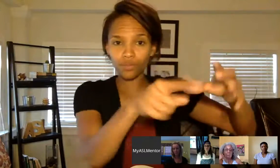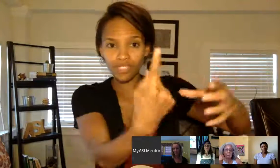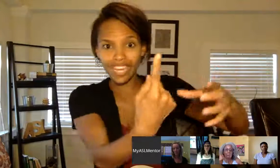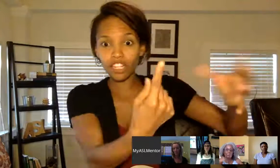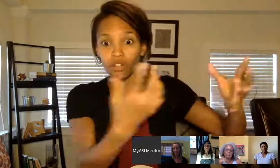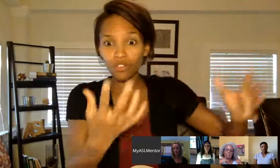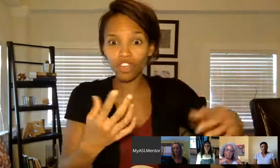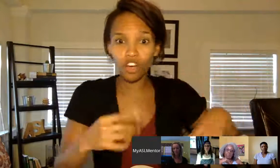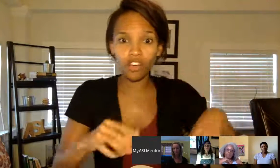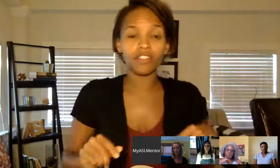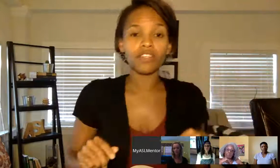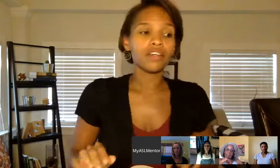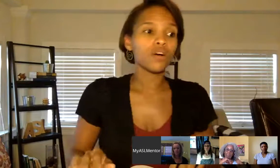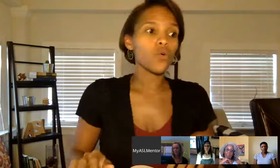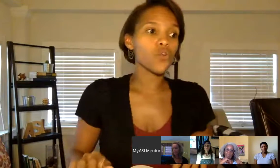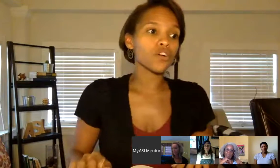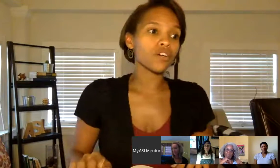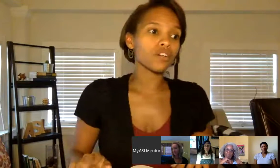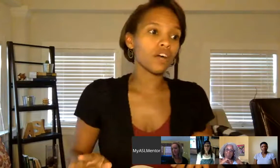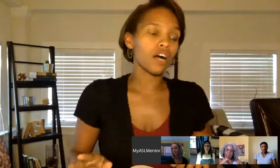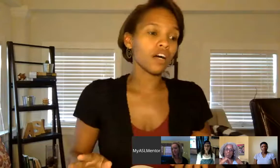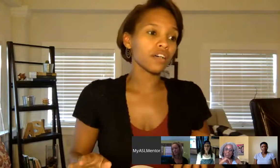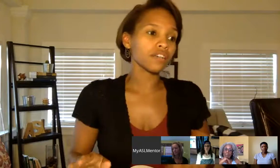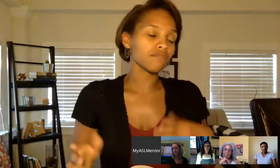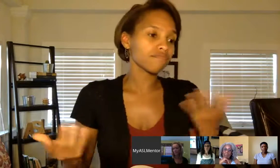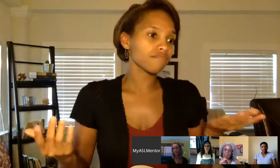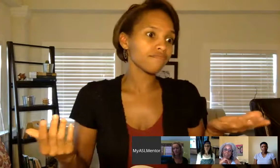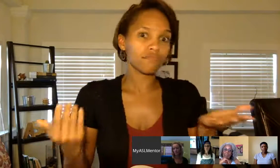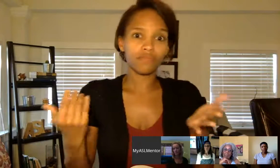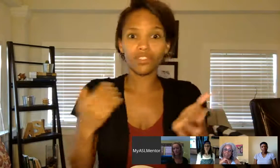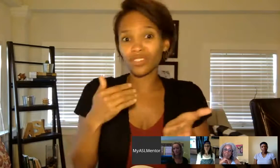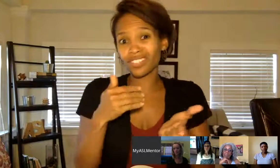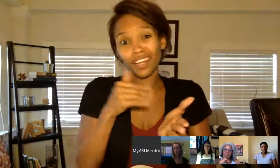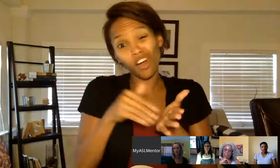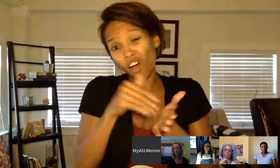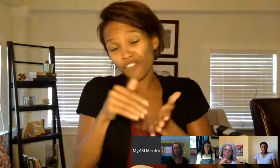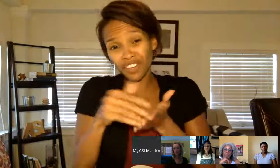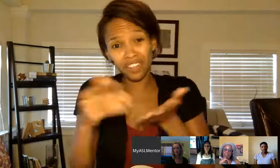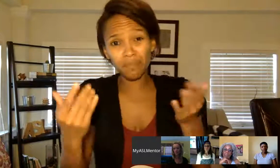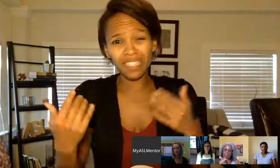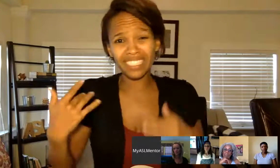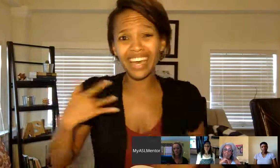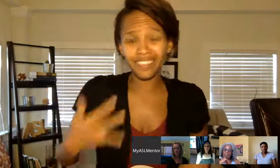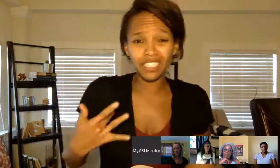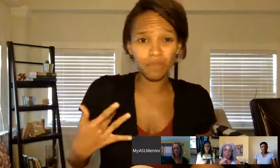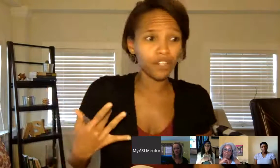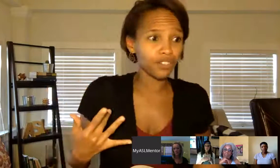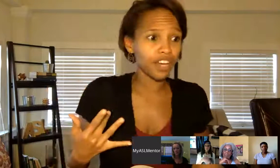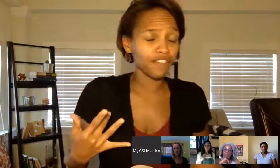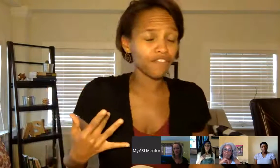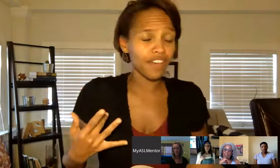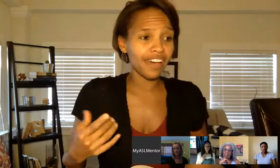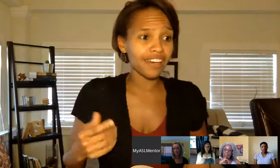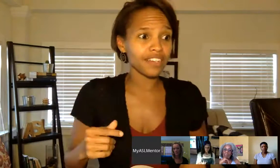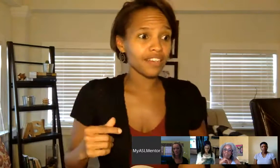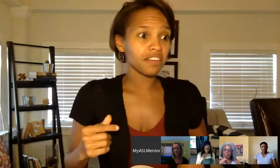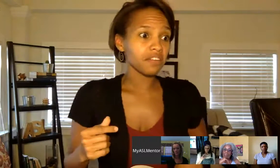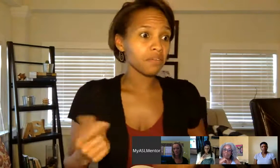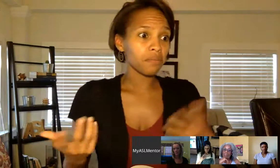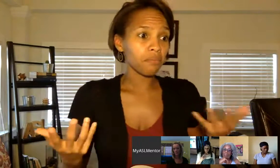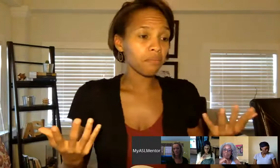its own standalone thought. Or you could sign often, but tend is a better sign for